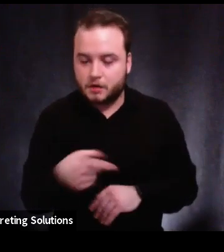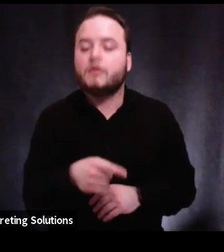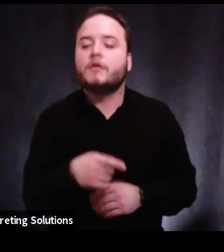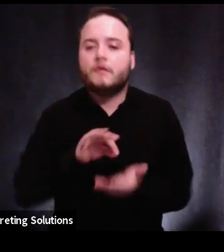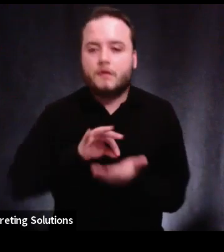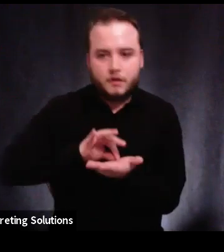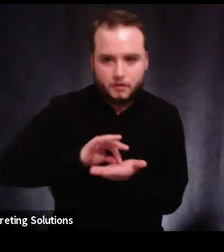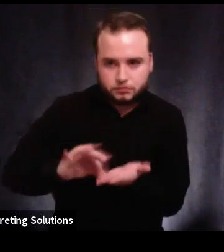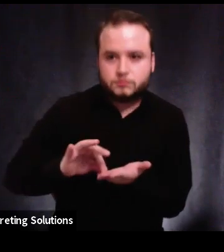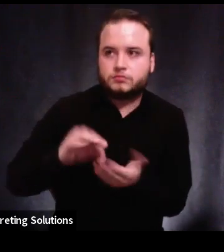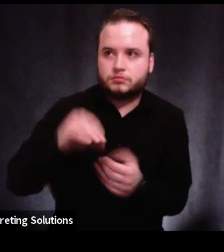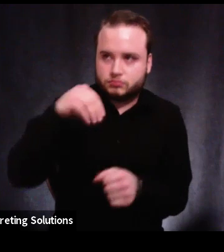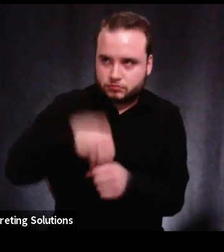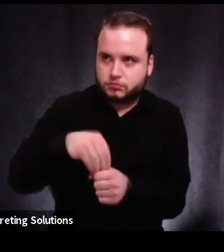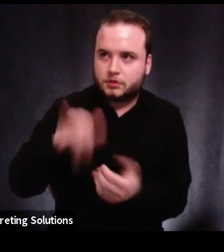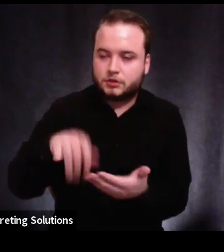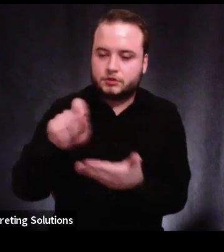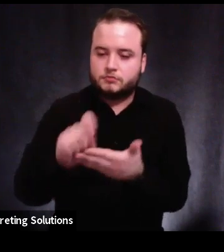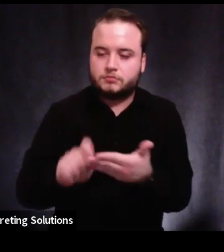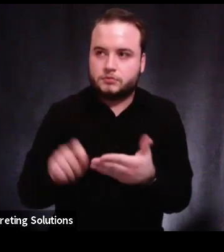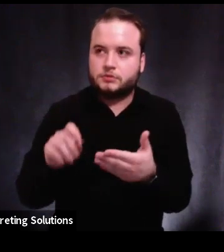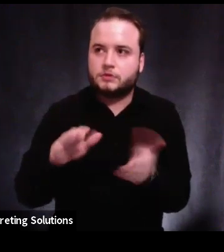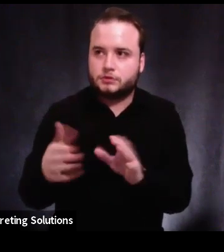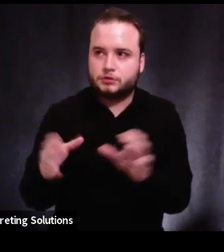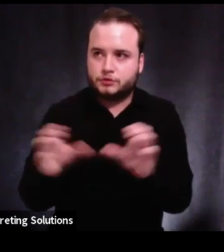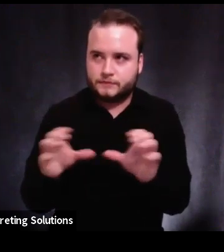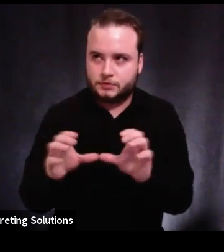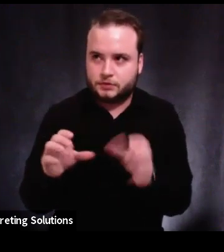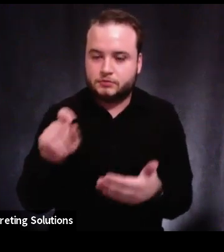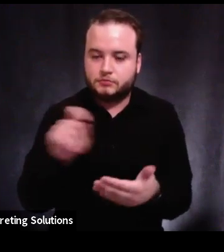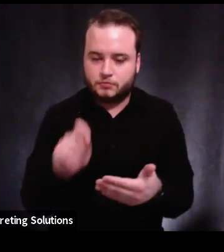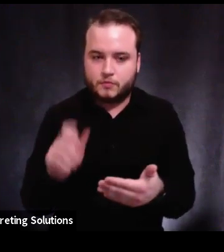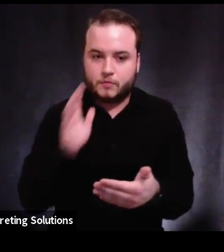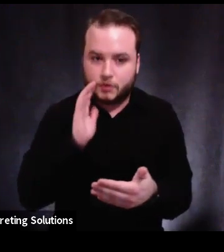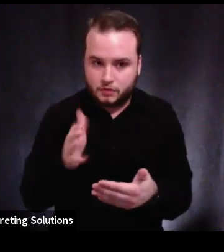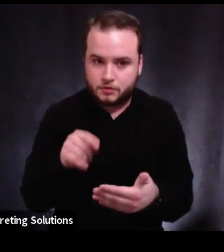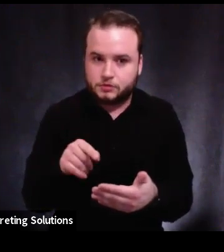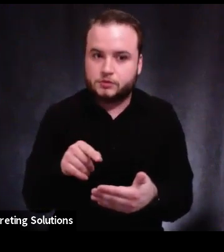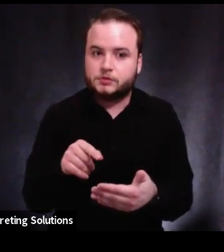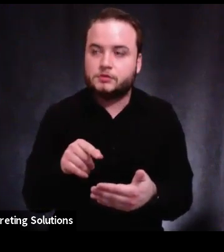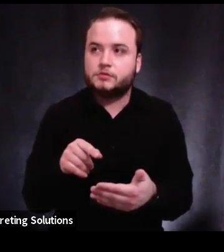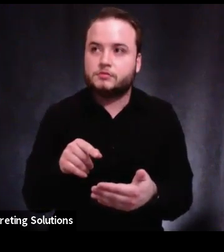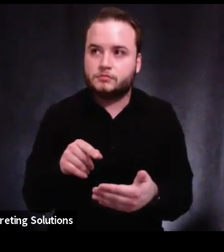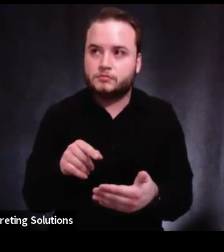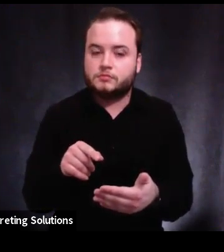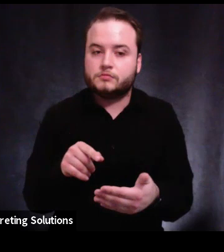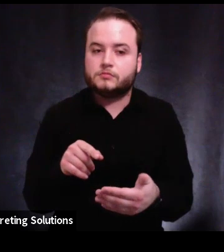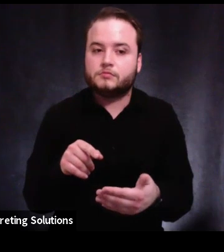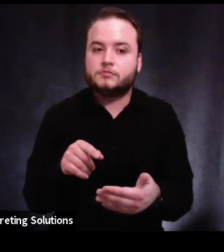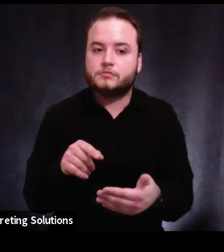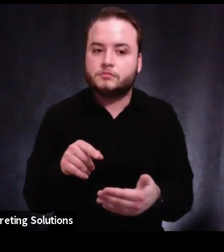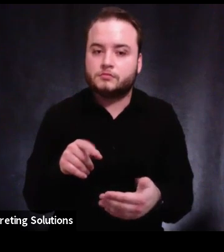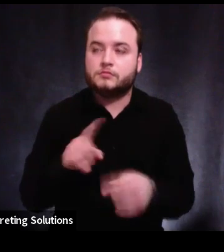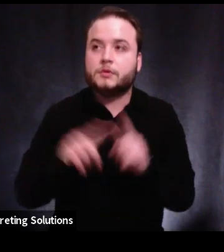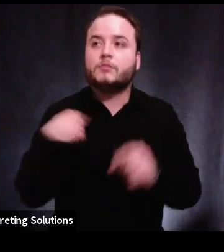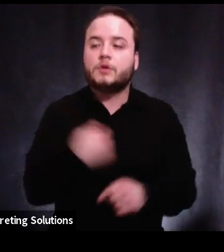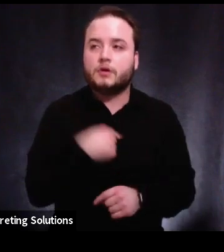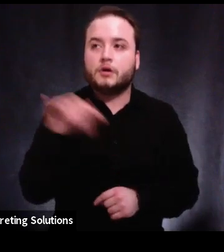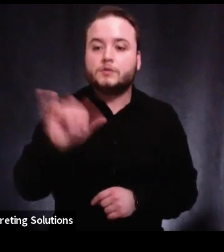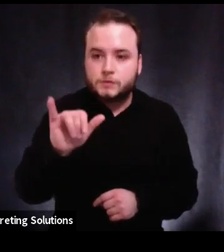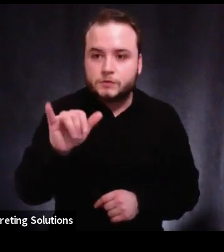incorporating information from death certificates as well. And the commissioner went over sort of the details of how that's done yesterday.